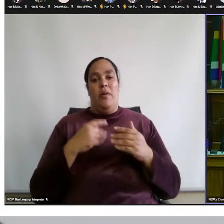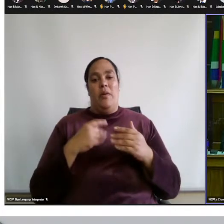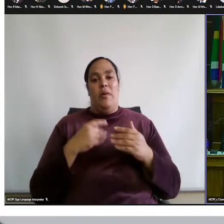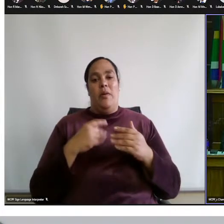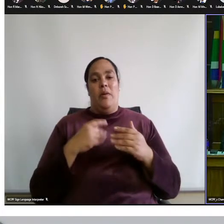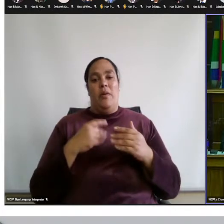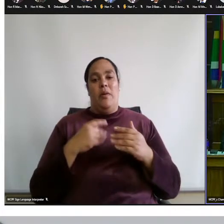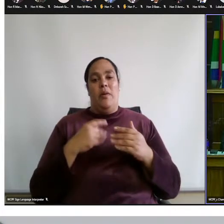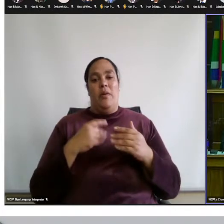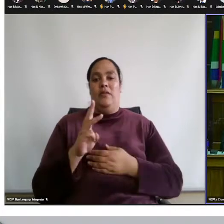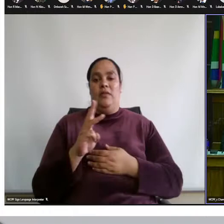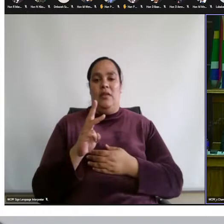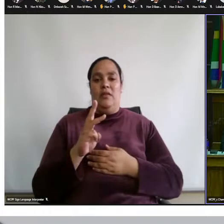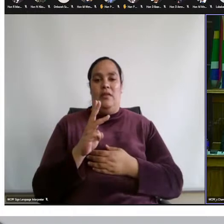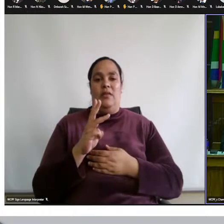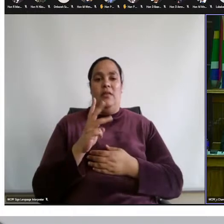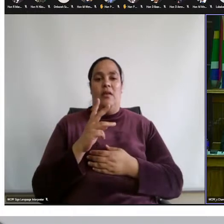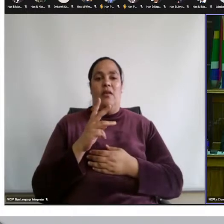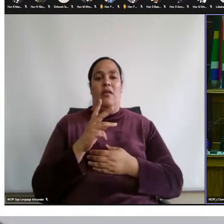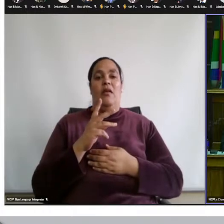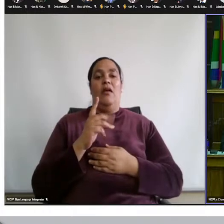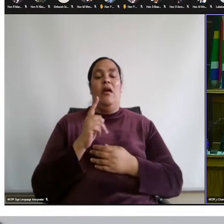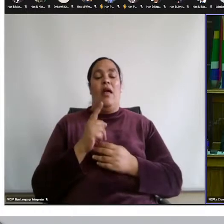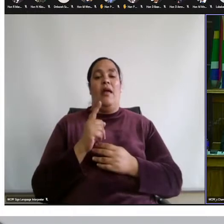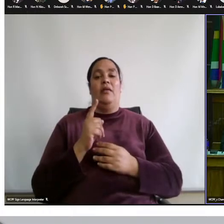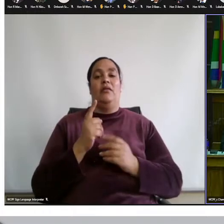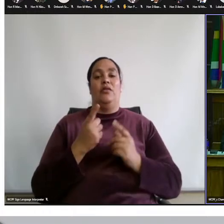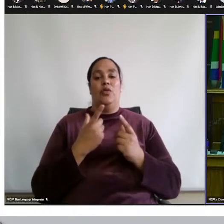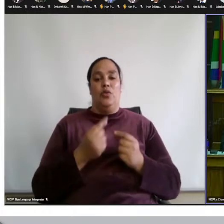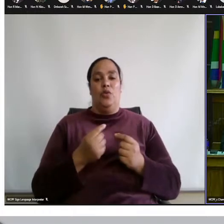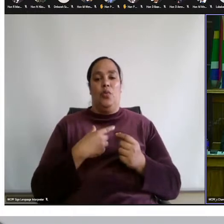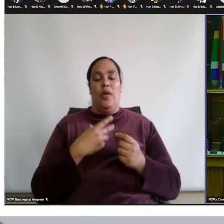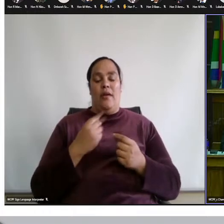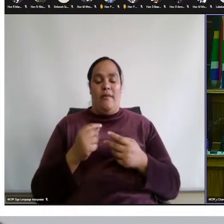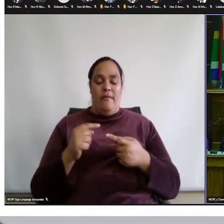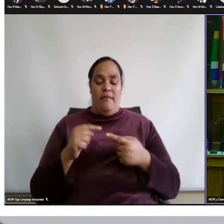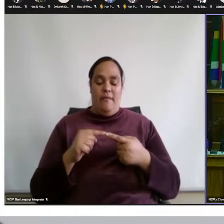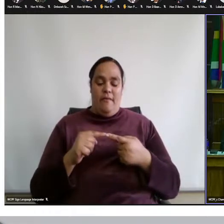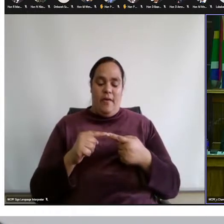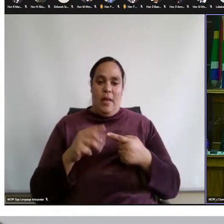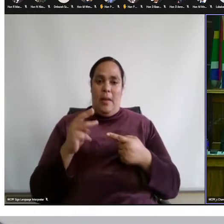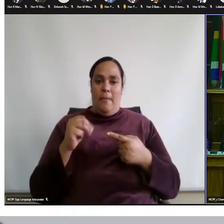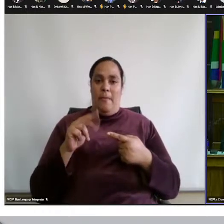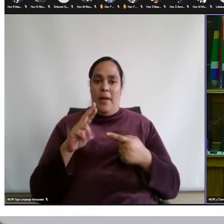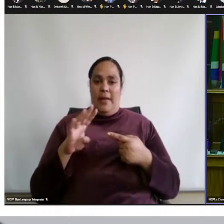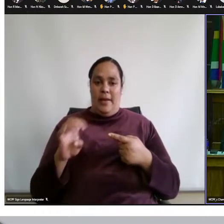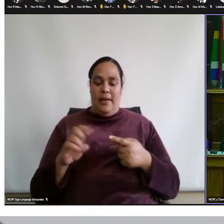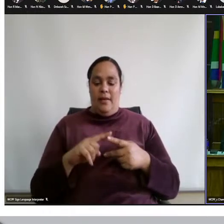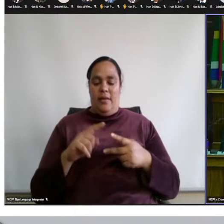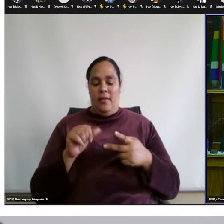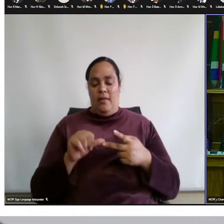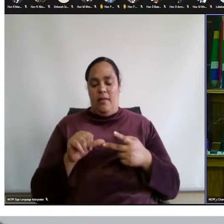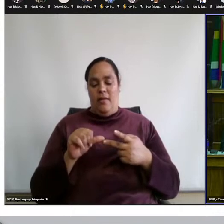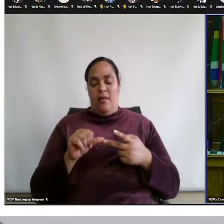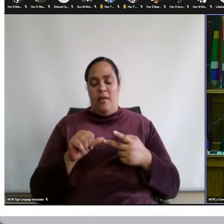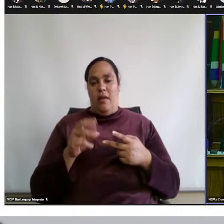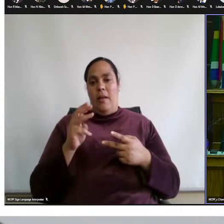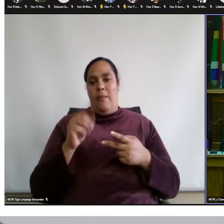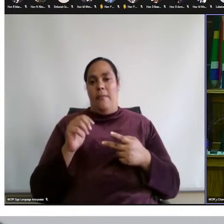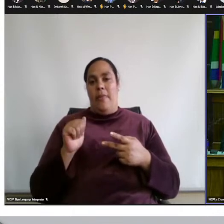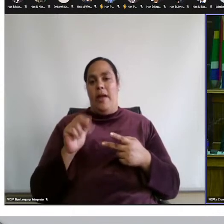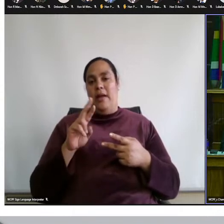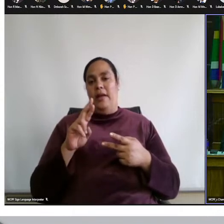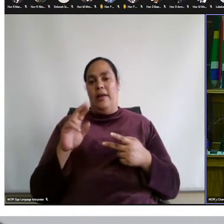Westhuizen. Ahead of doing that, we have the Honourable Marais and Honourable Maran as